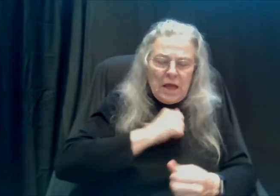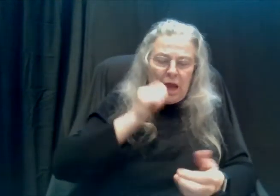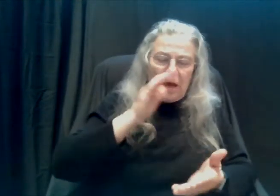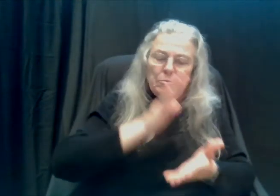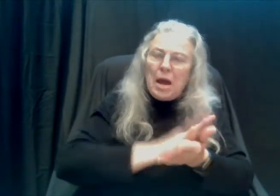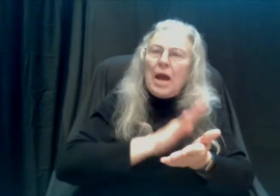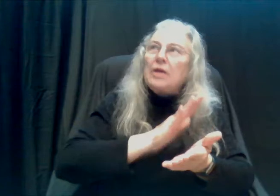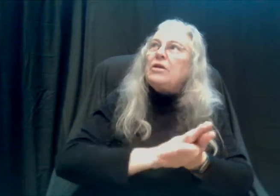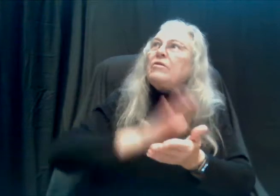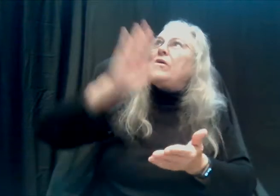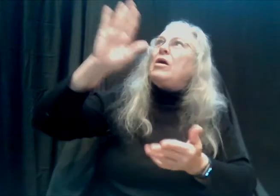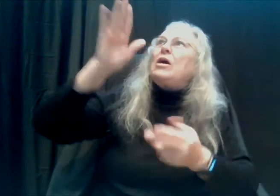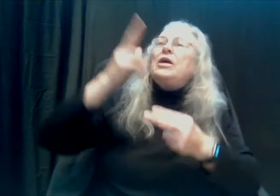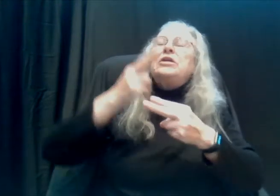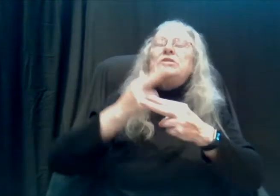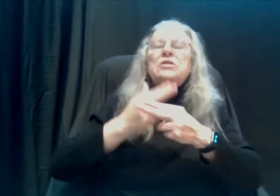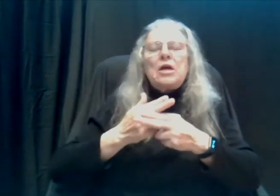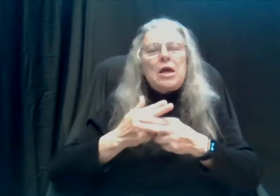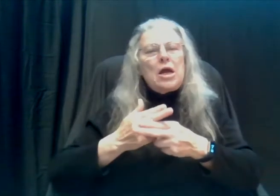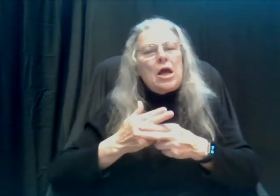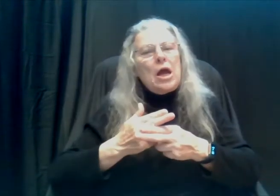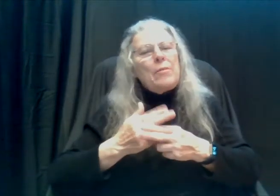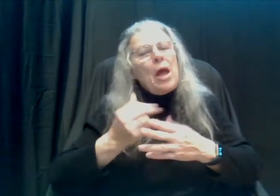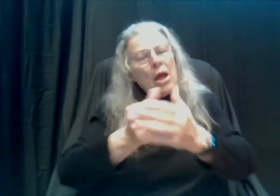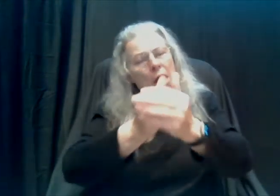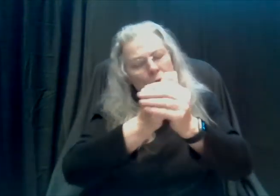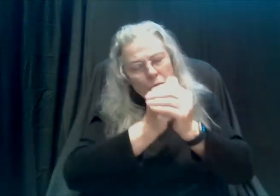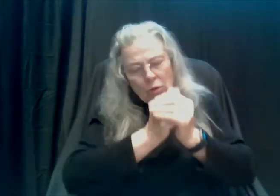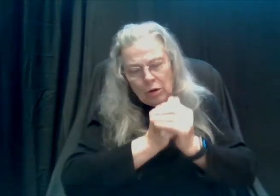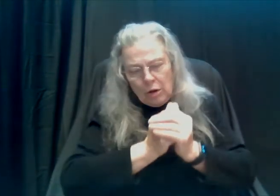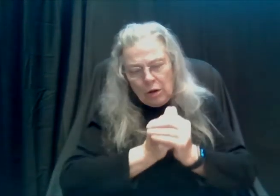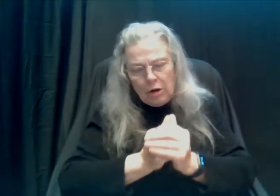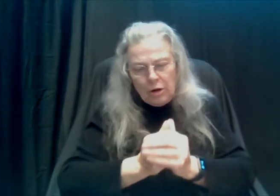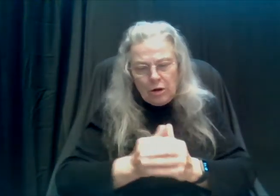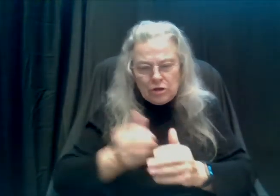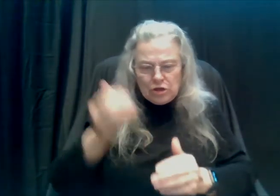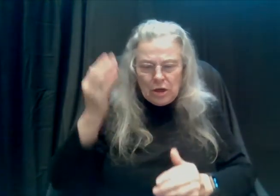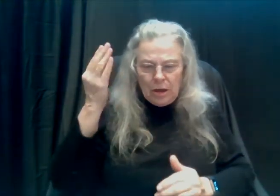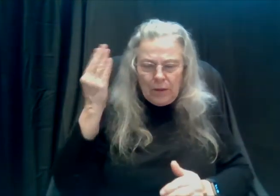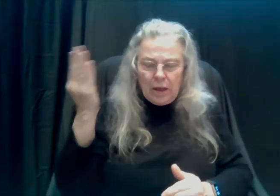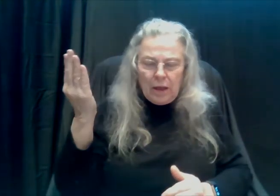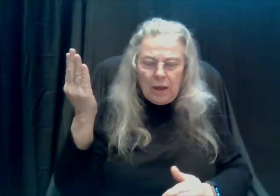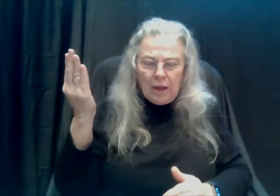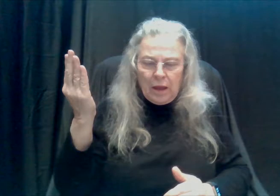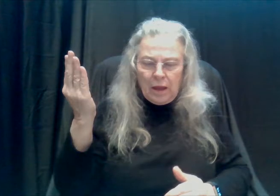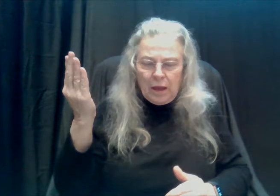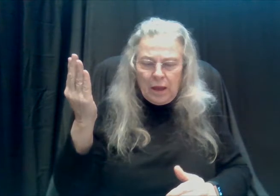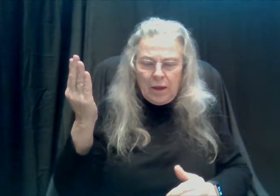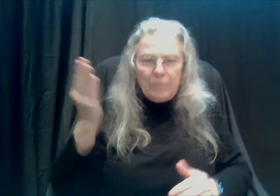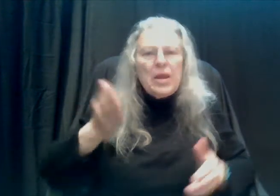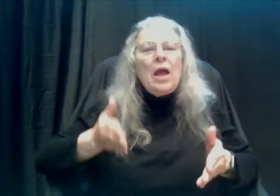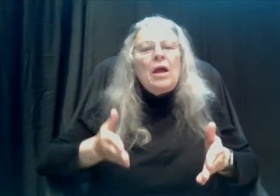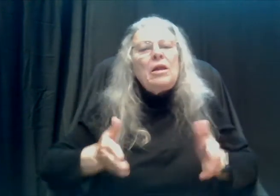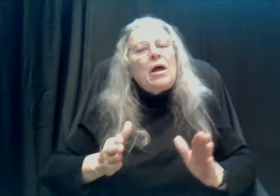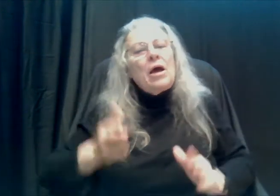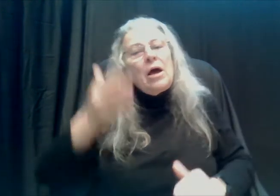and magnify his name and worship him.